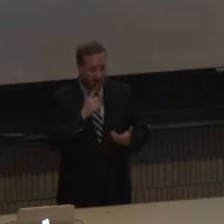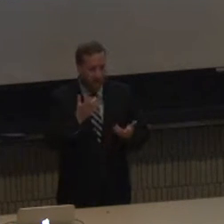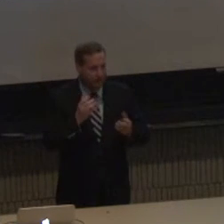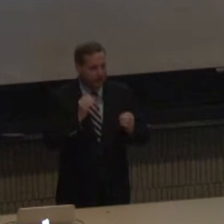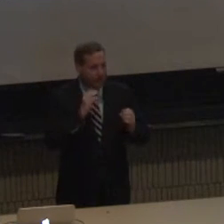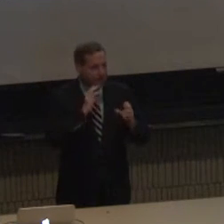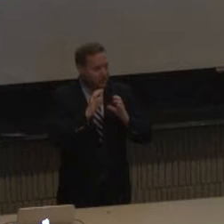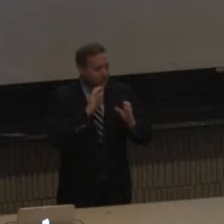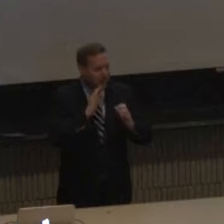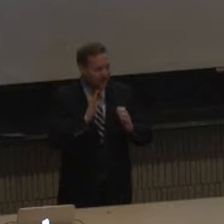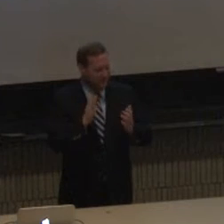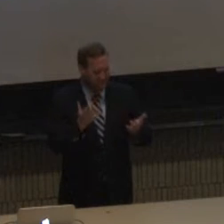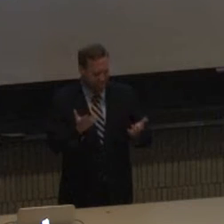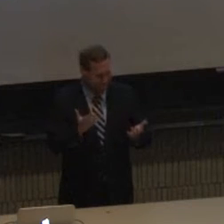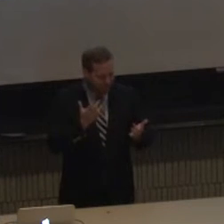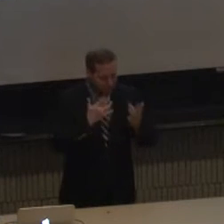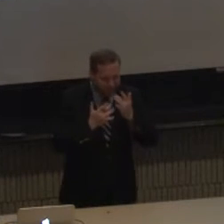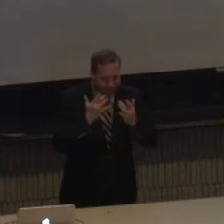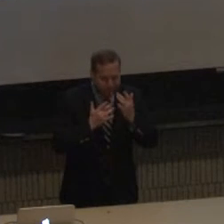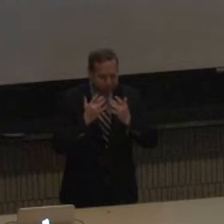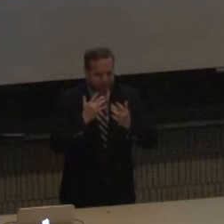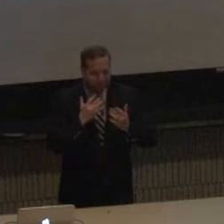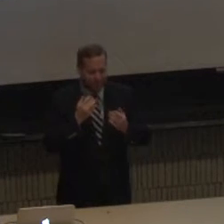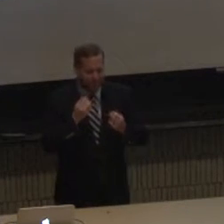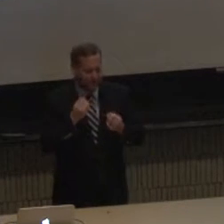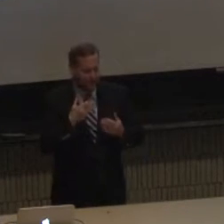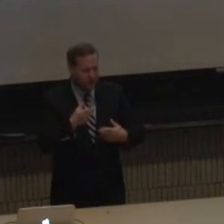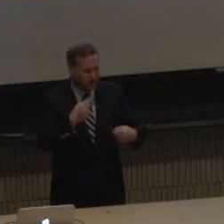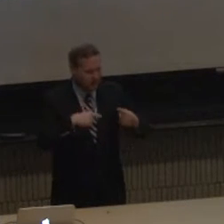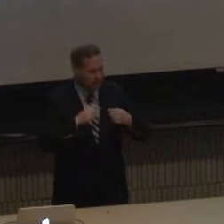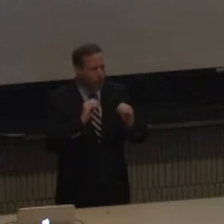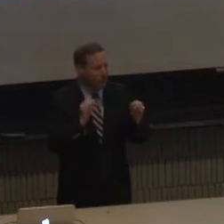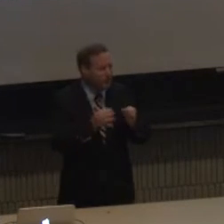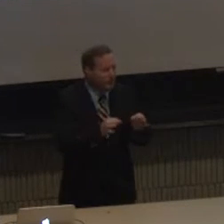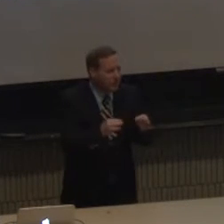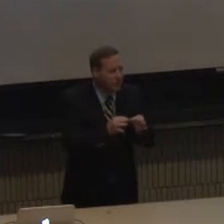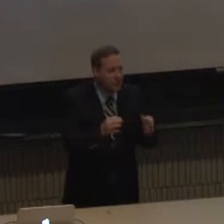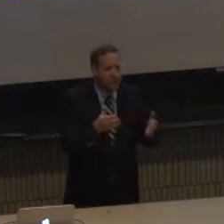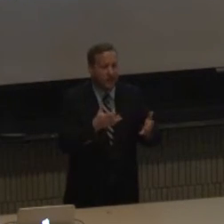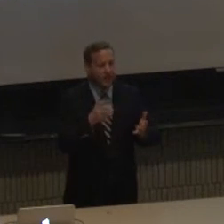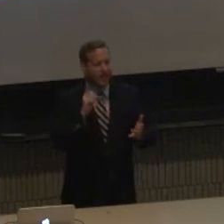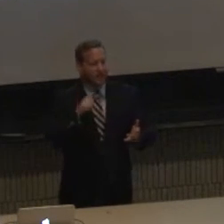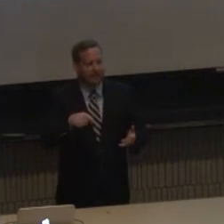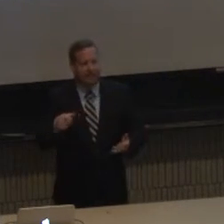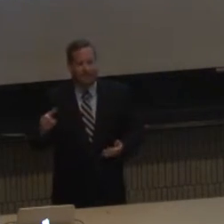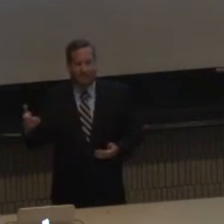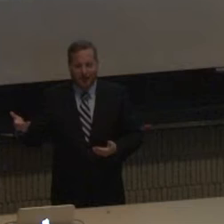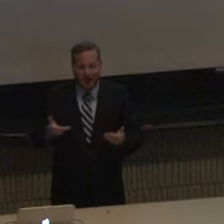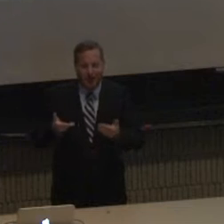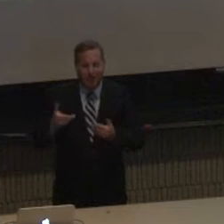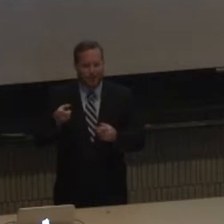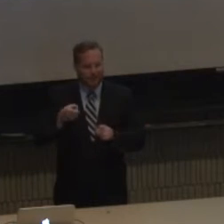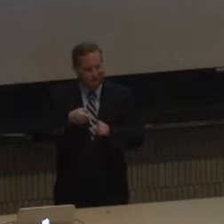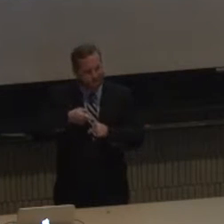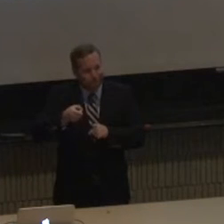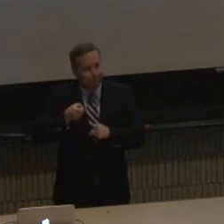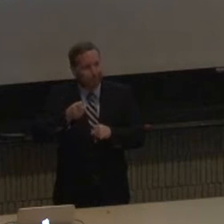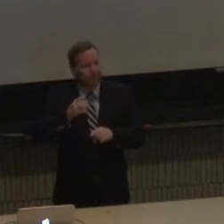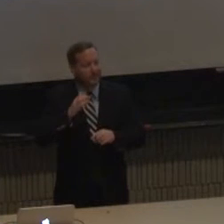people here. And really, their power came from the fact that these folks were from a different country. They didn't have